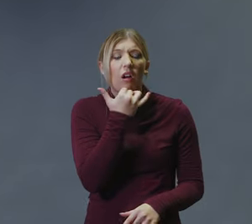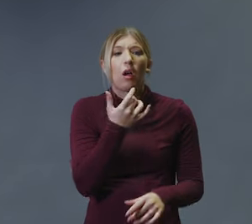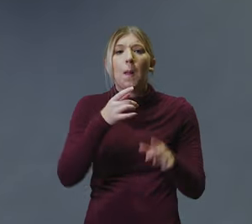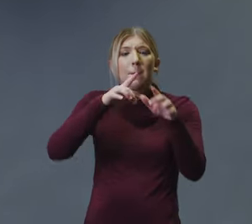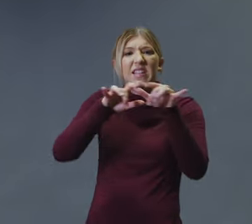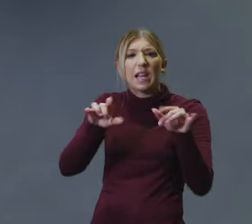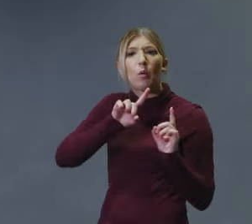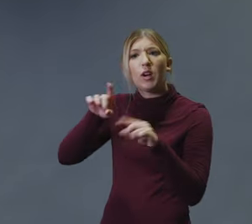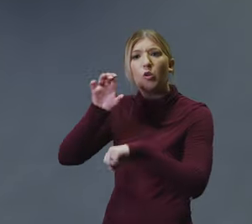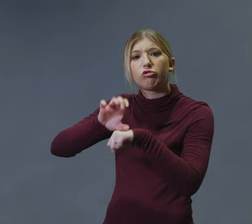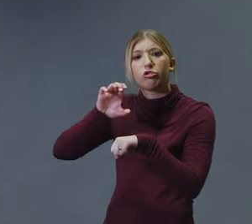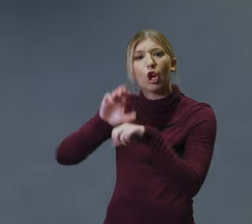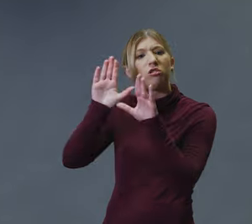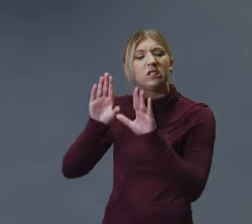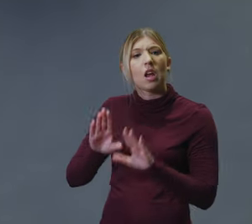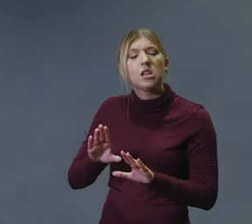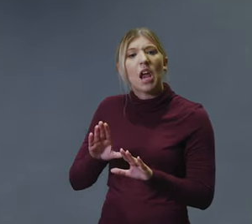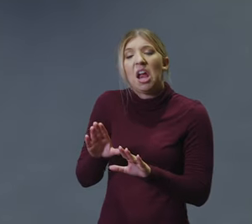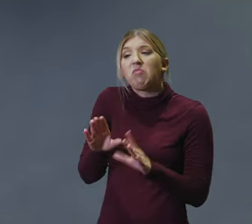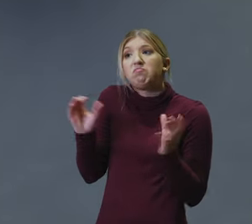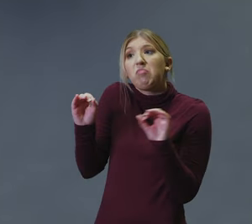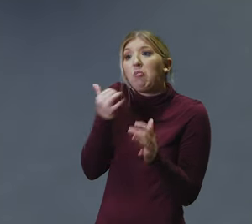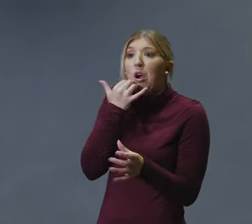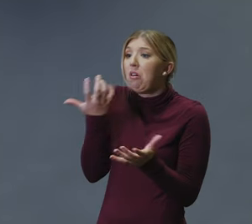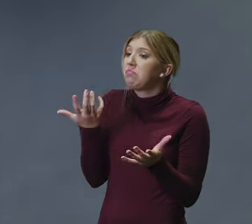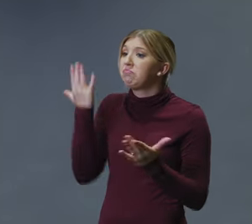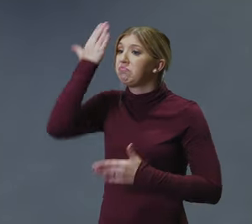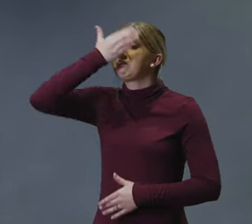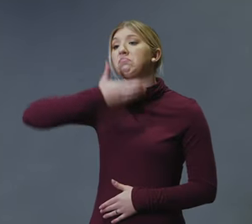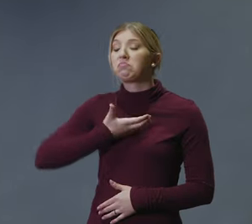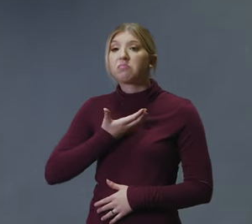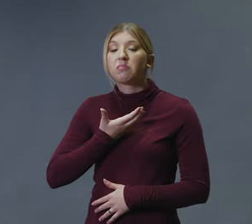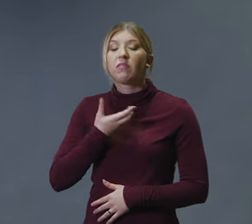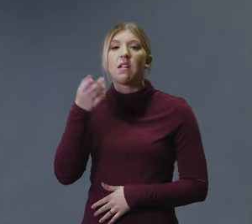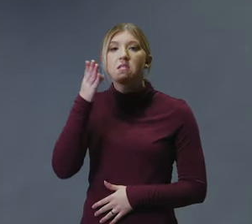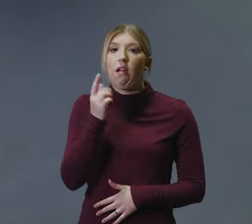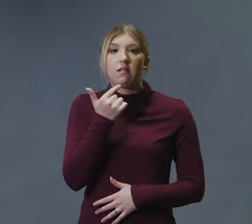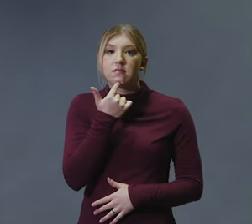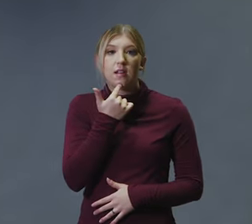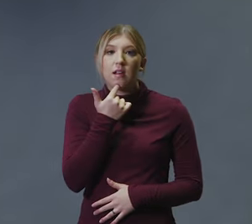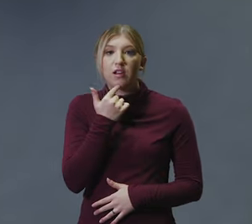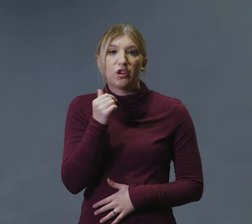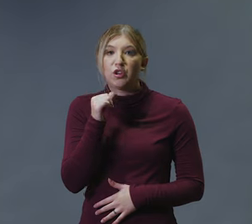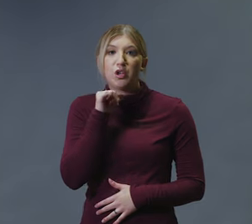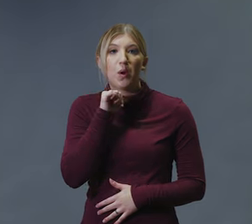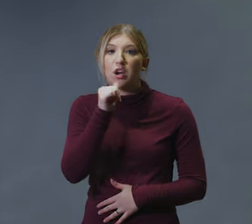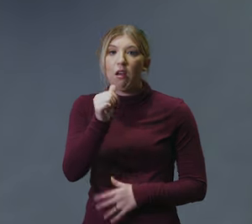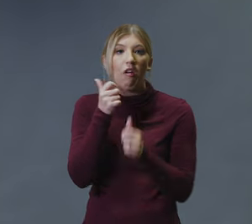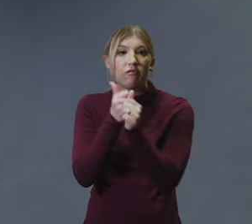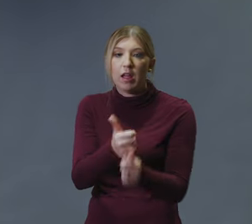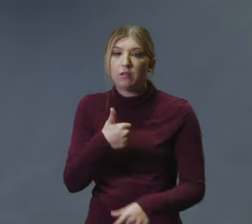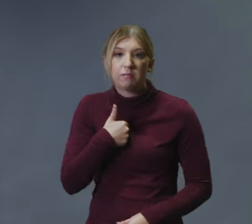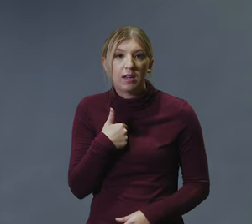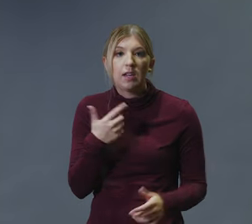we come to church on Sunday as if nothing is going on, God is saying, you are not in line with who I am and